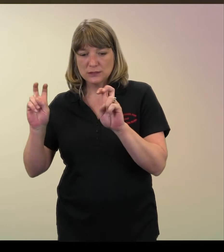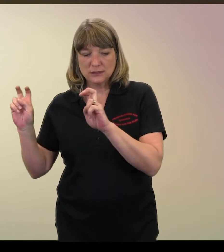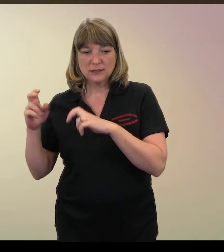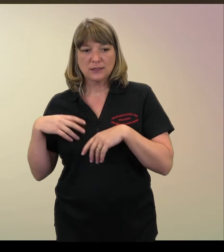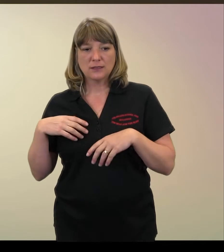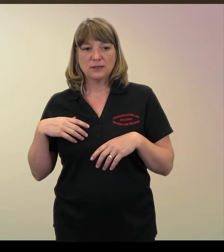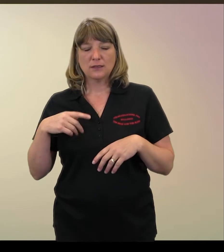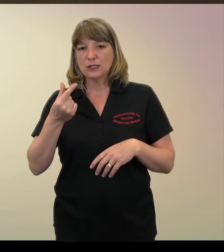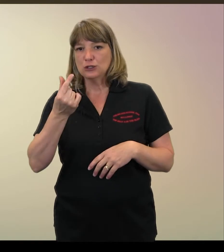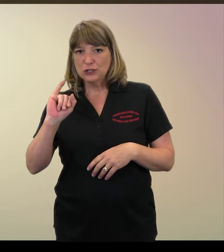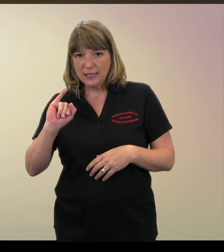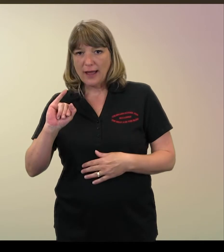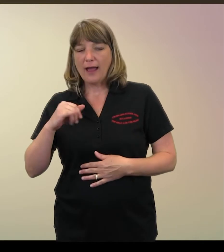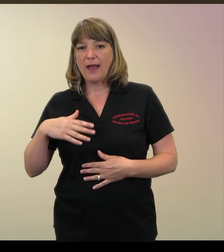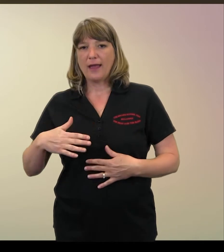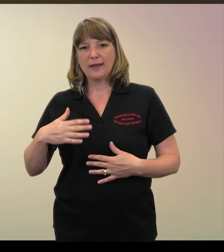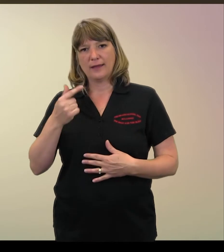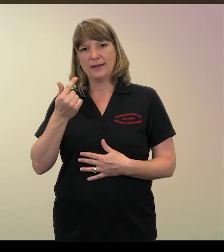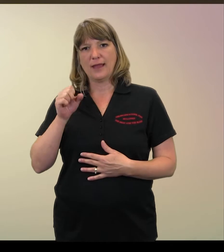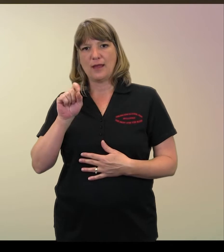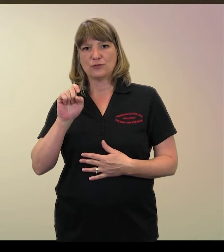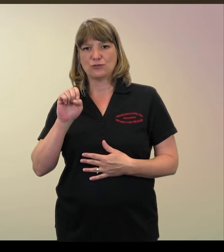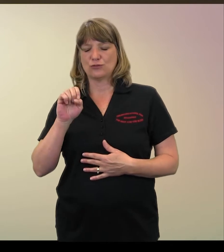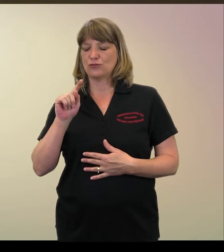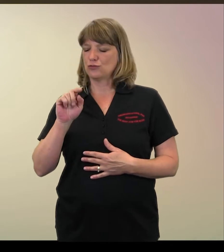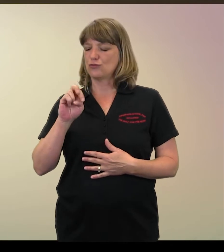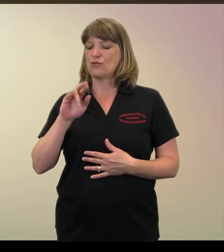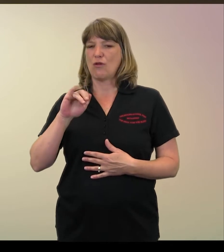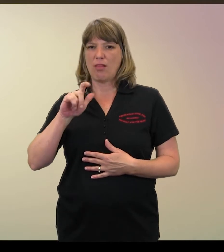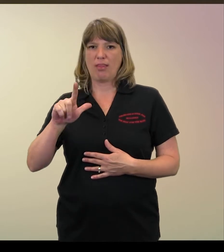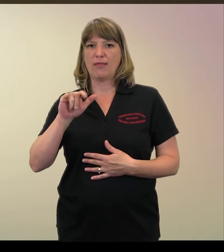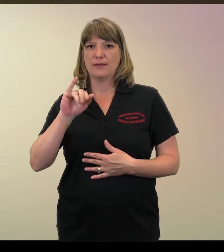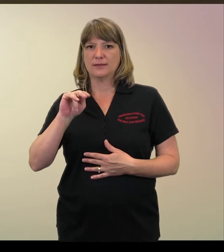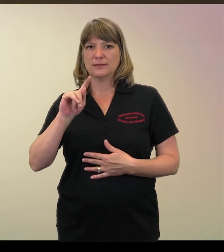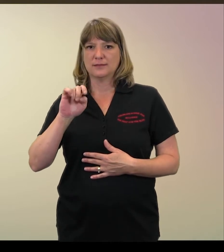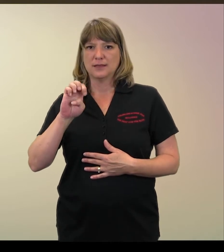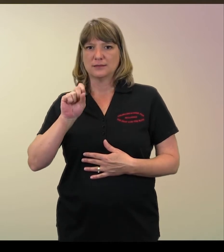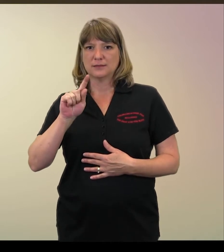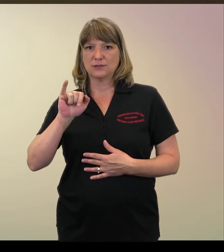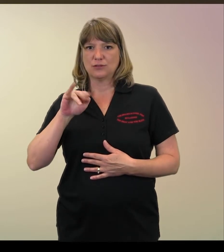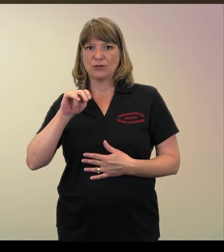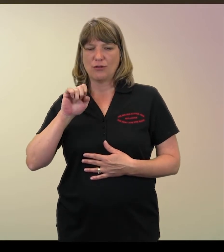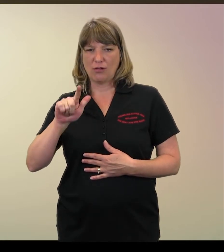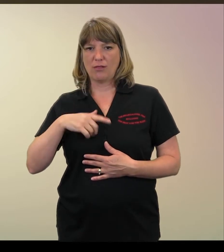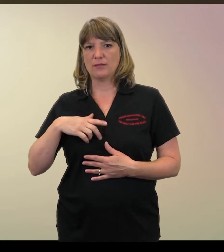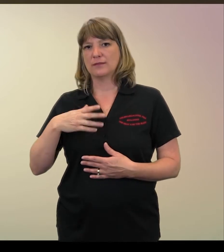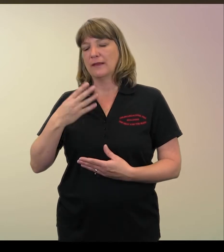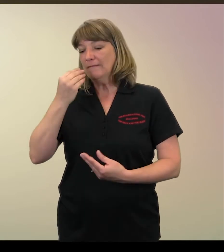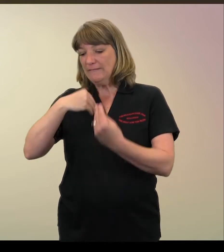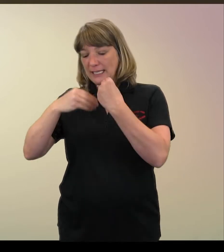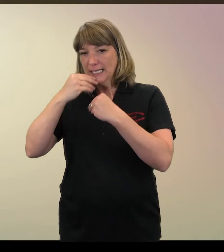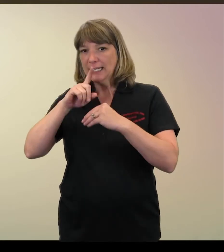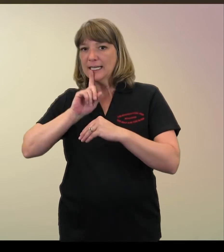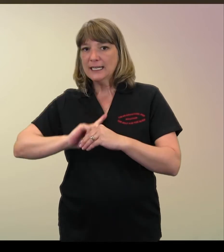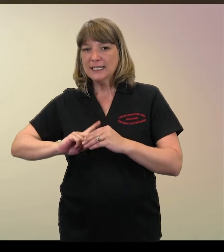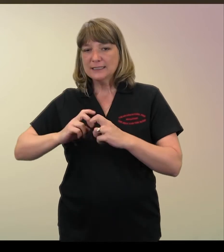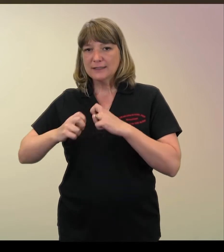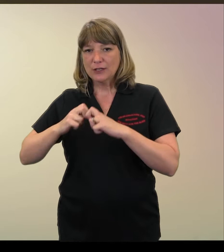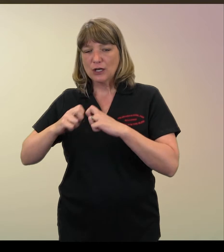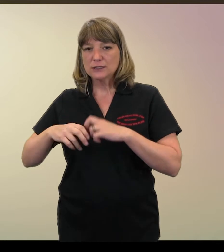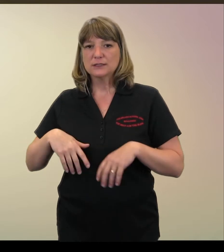as GI issues, gastrointestinal dysfunction, feeding